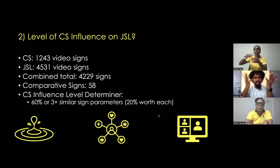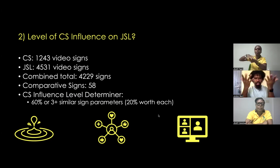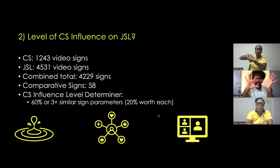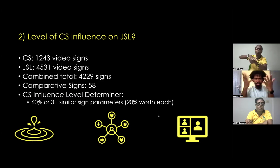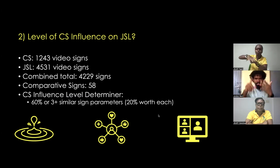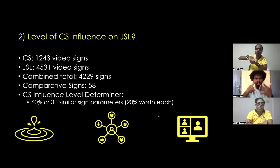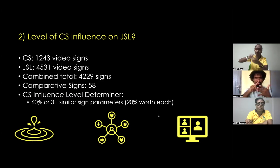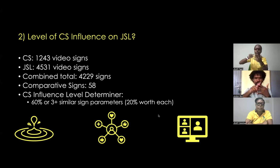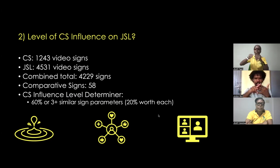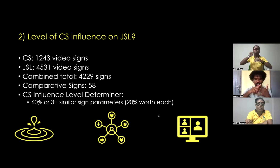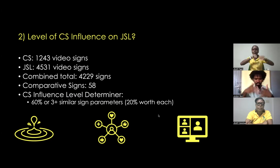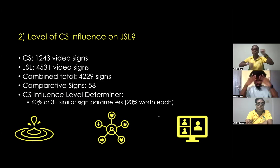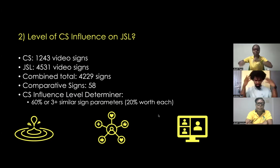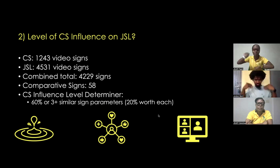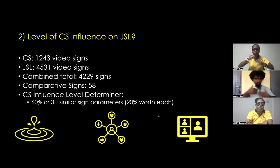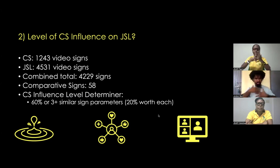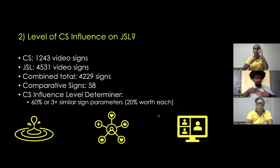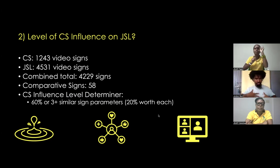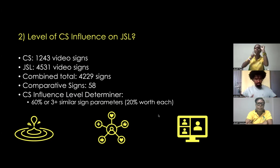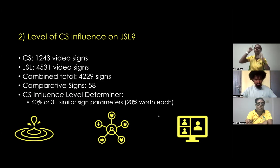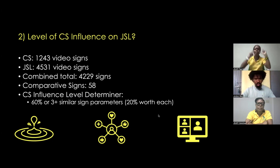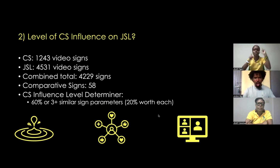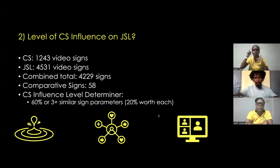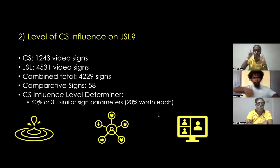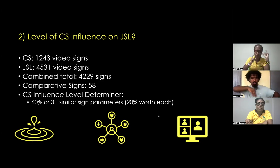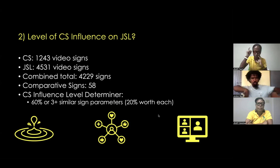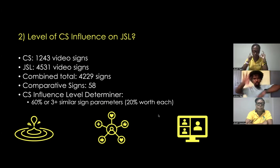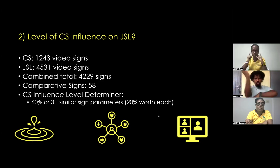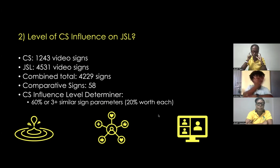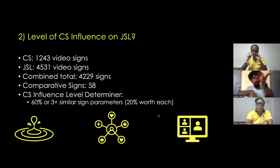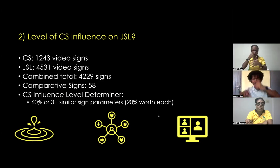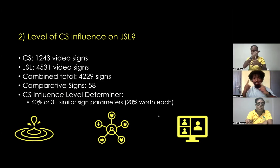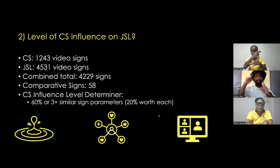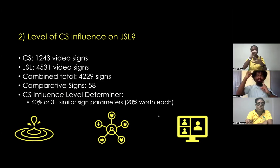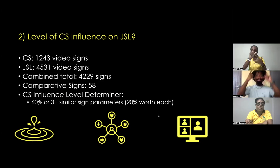orientation, location, movement, expression,